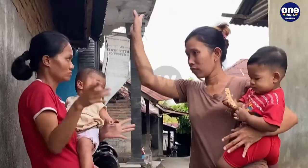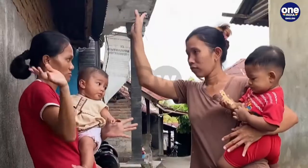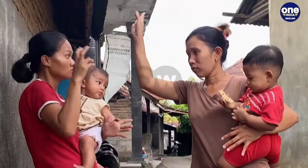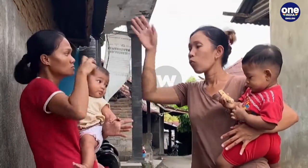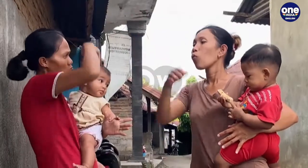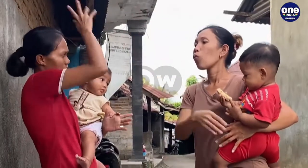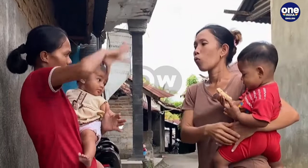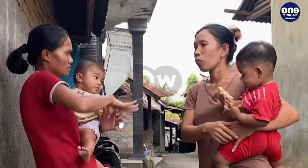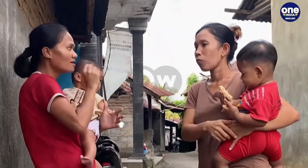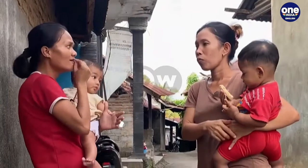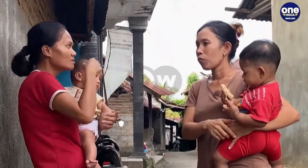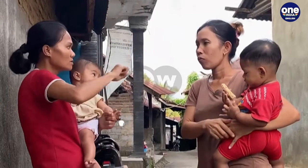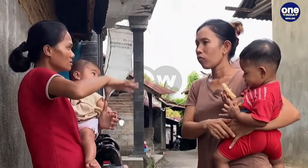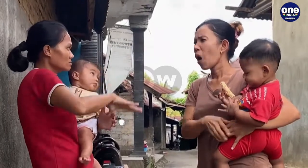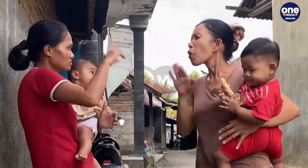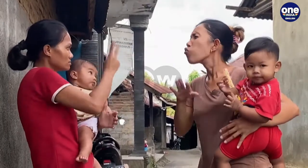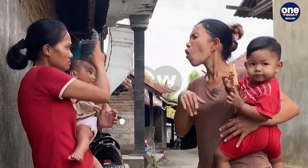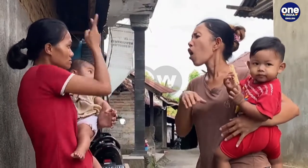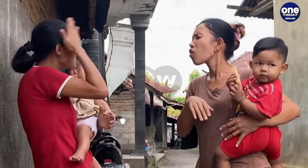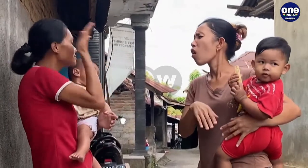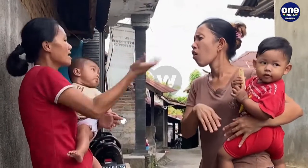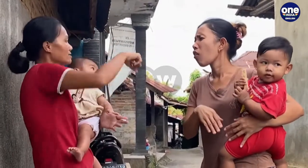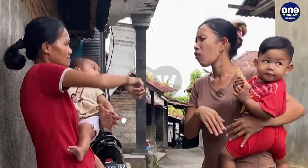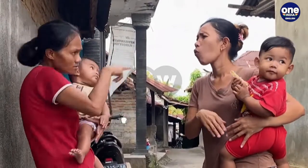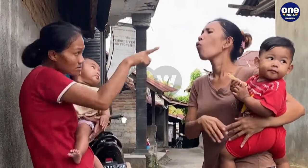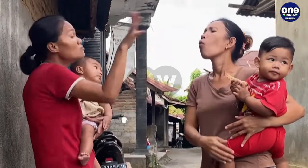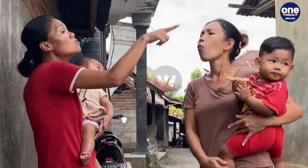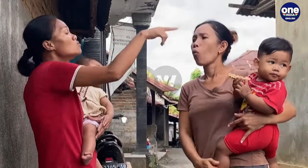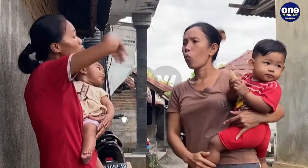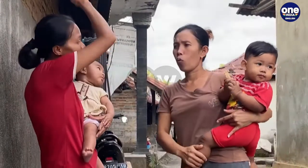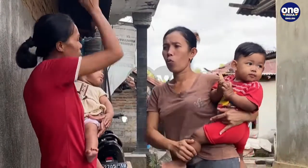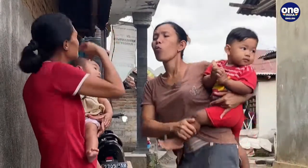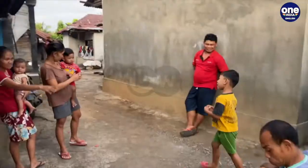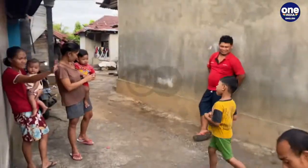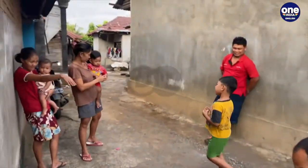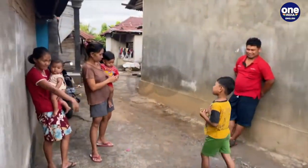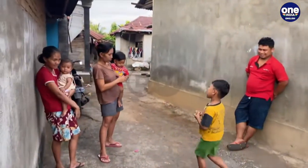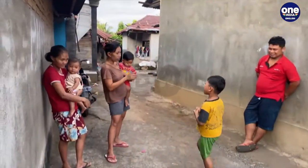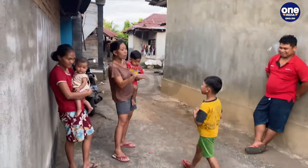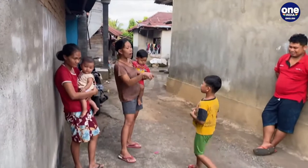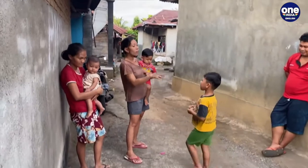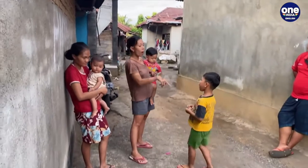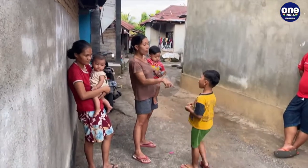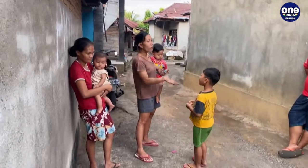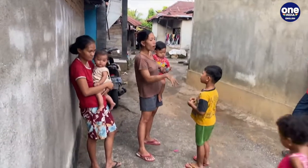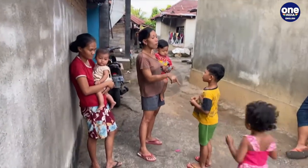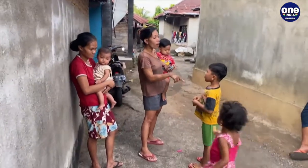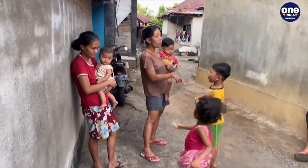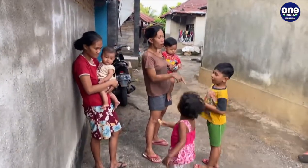with several dozen who are deaf and mute. But despite their small numbers, they don't feel isolated. That's because just about everyone